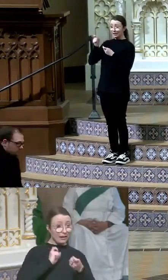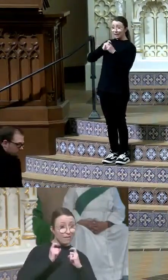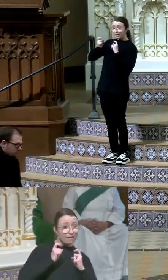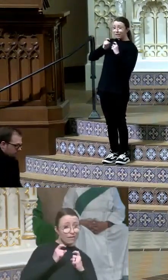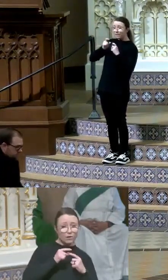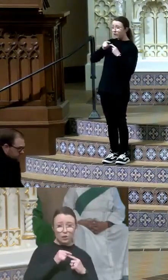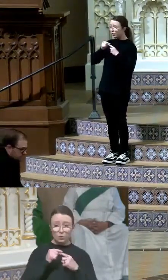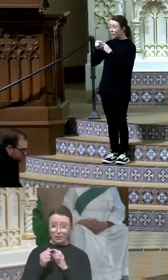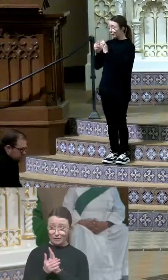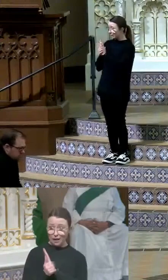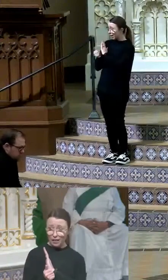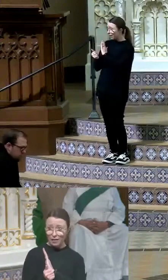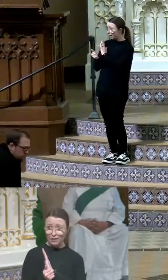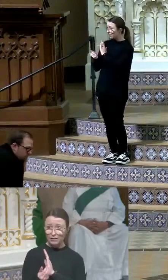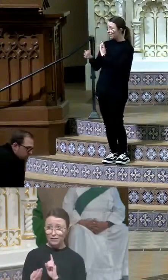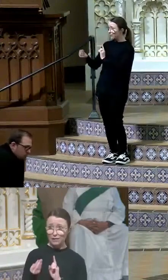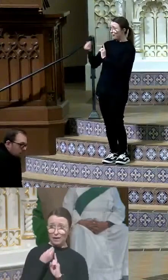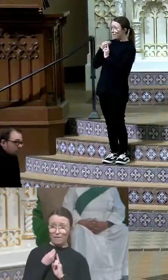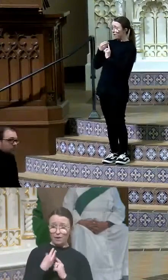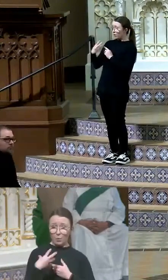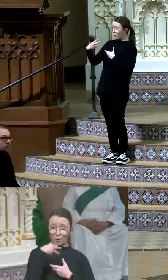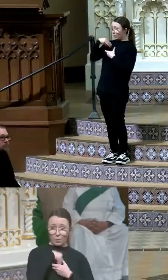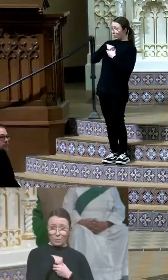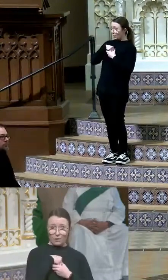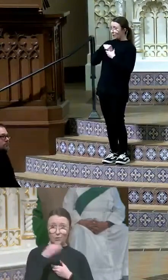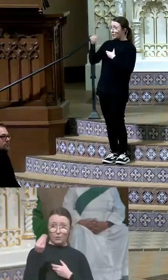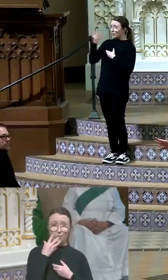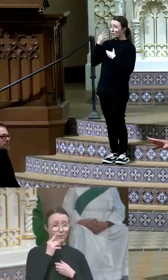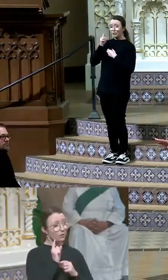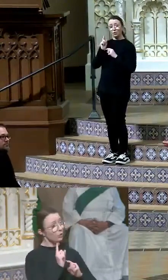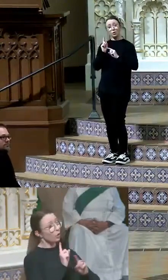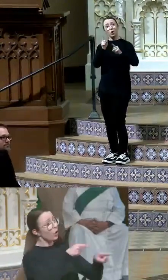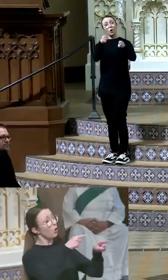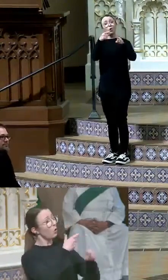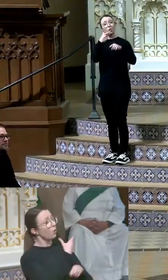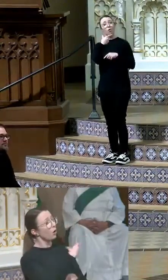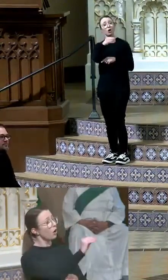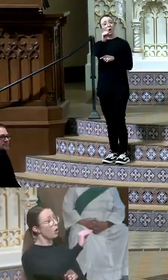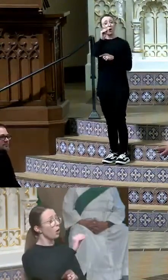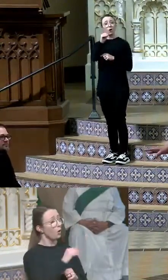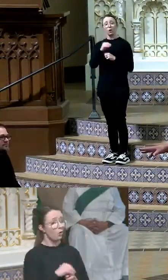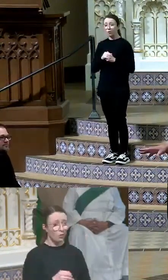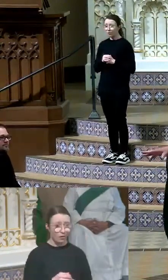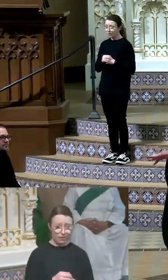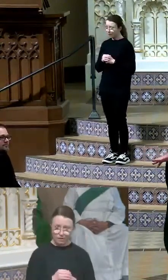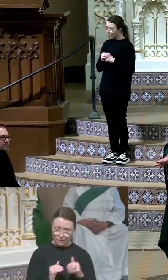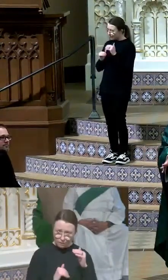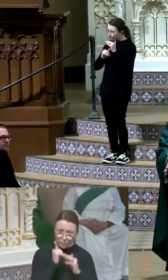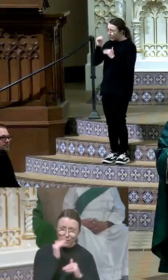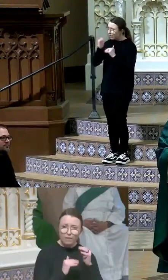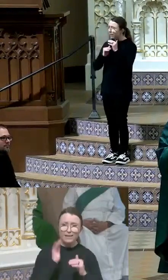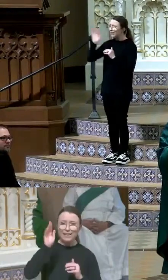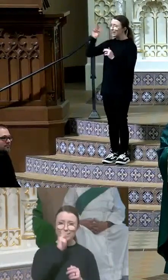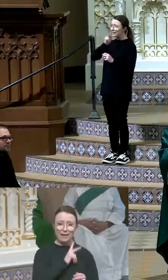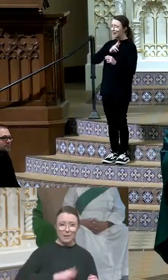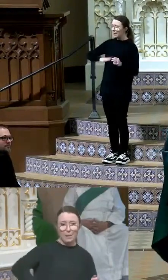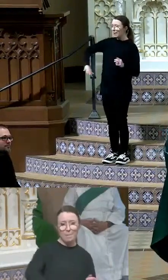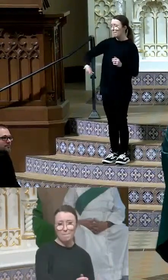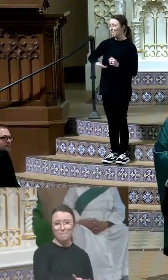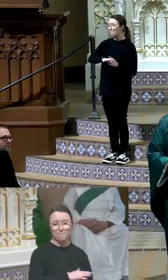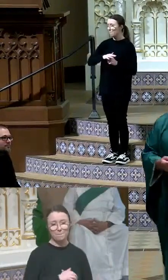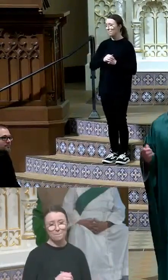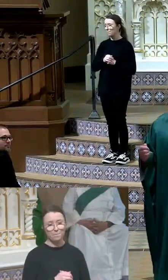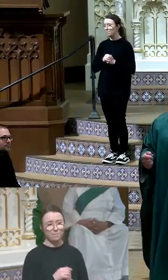to go. And to build the kingdom of God. It's a little